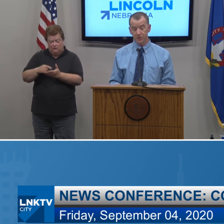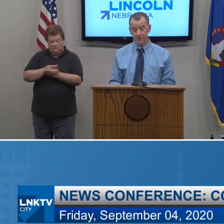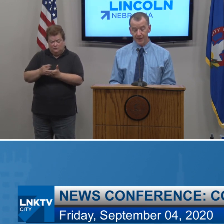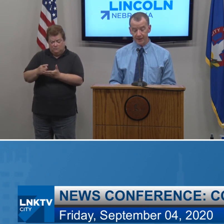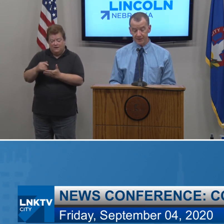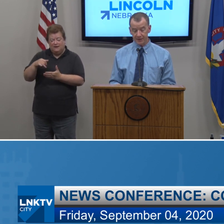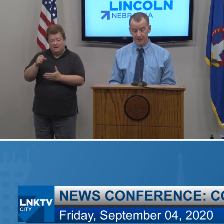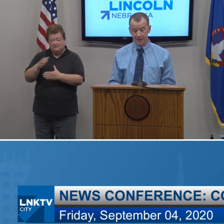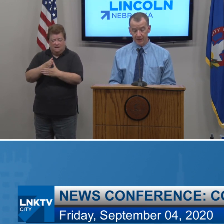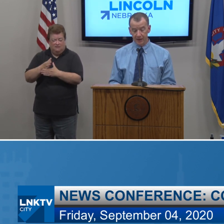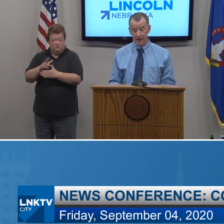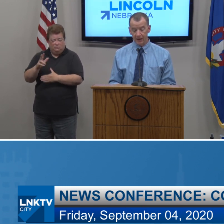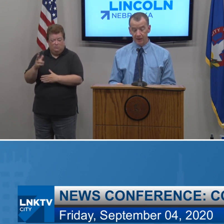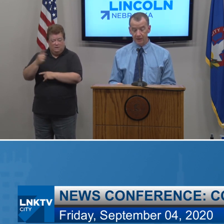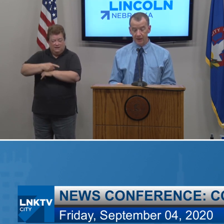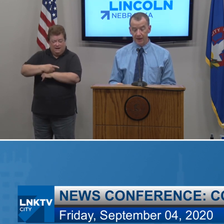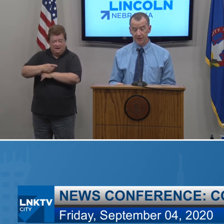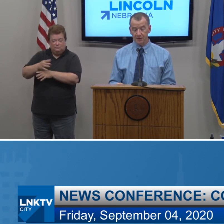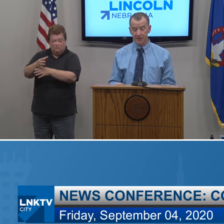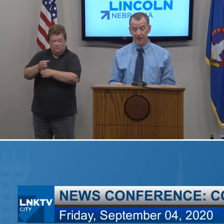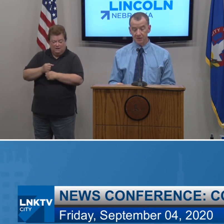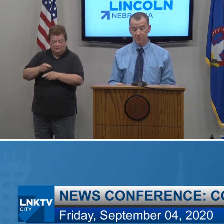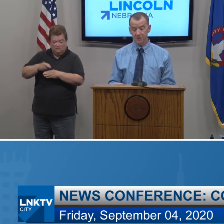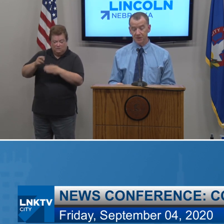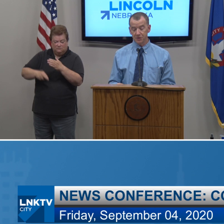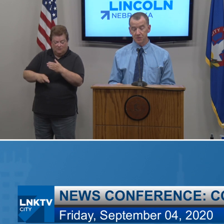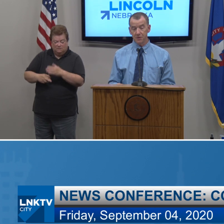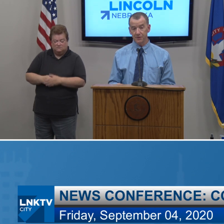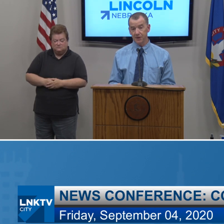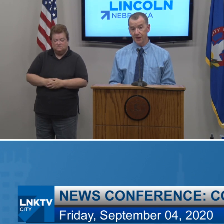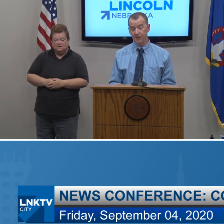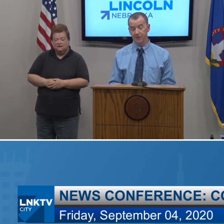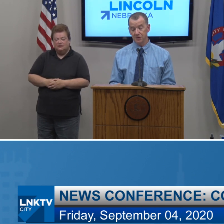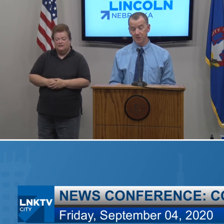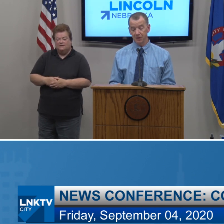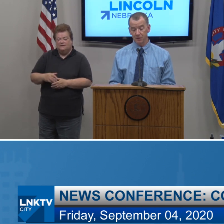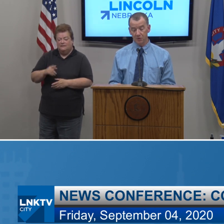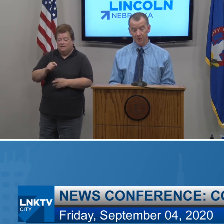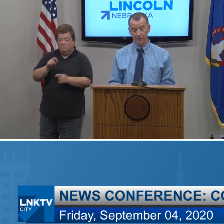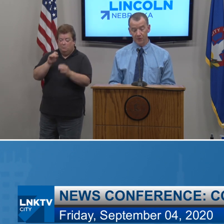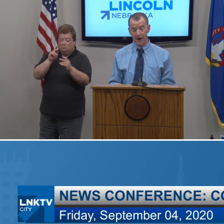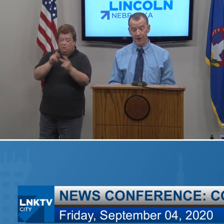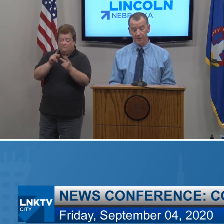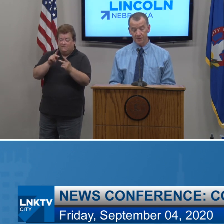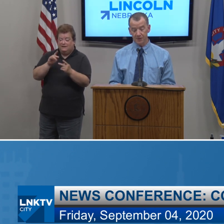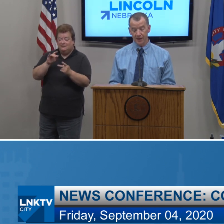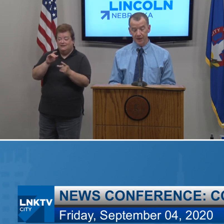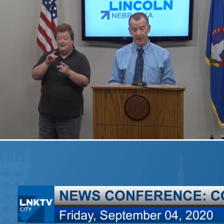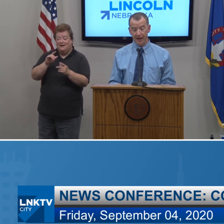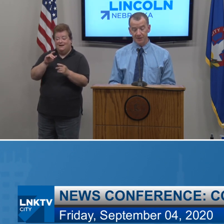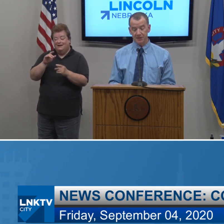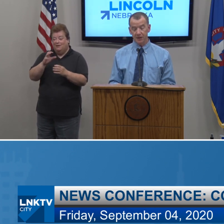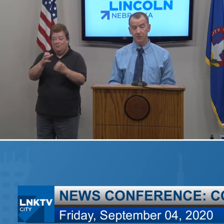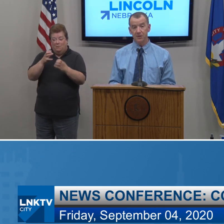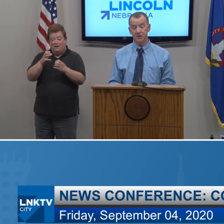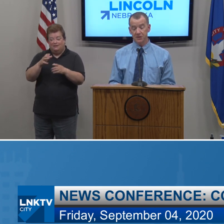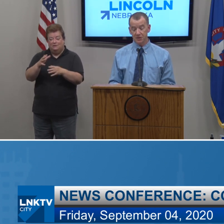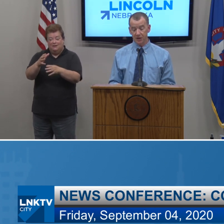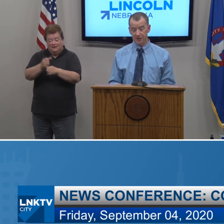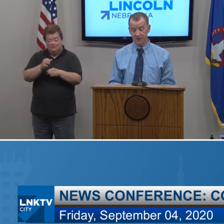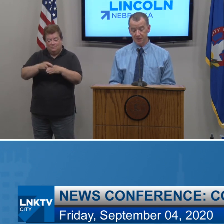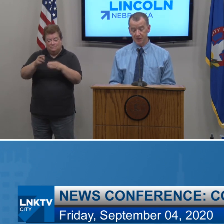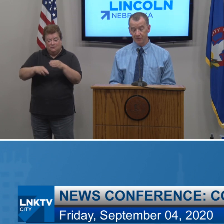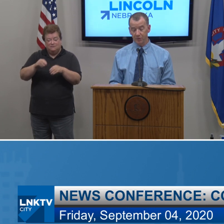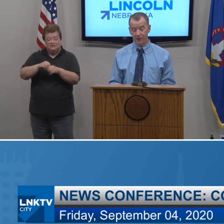just over 3 days. Again, the ideal test result turnaround time is within 24 hours, as this increases